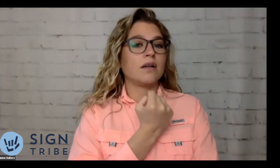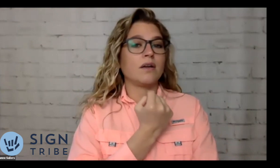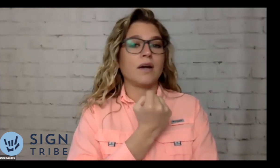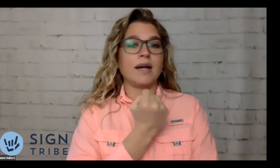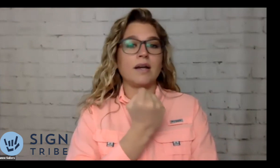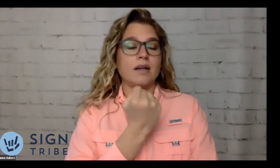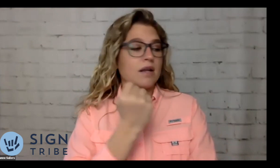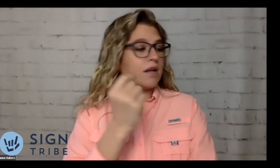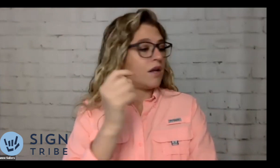right,